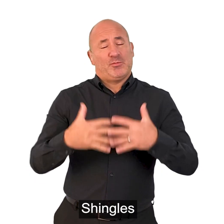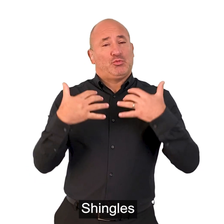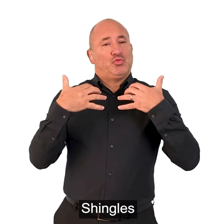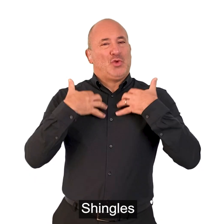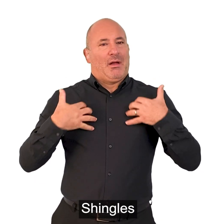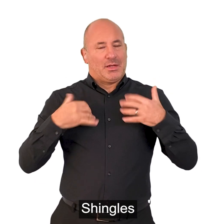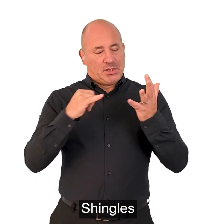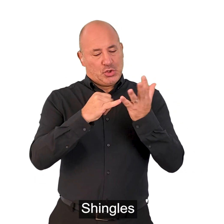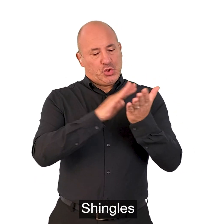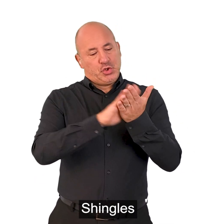Shingles